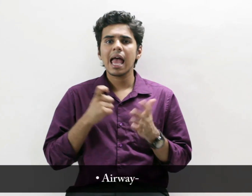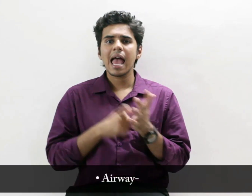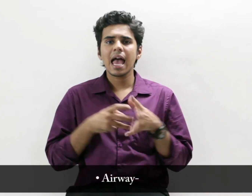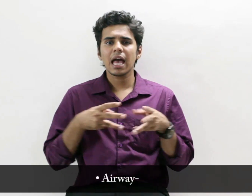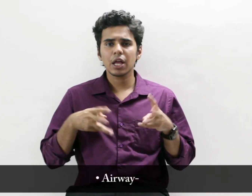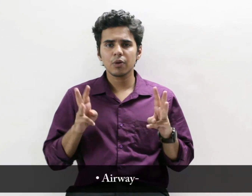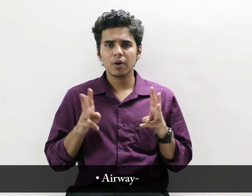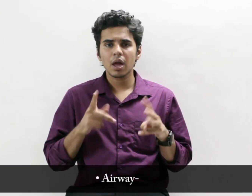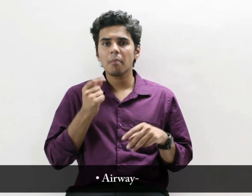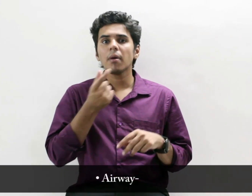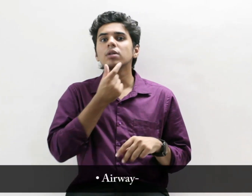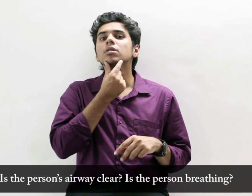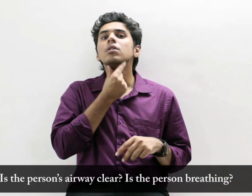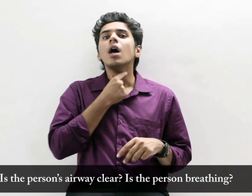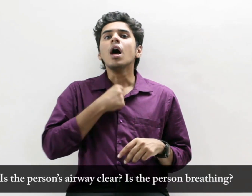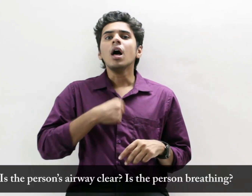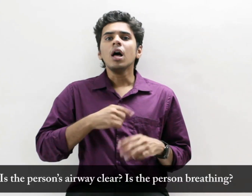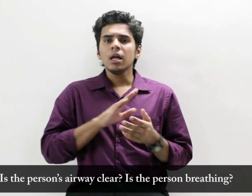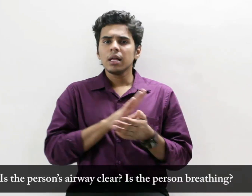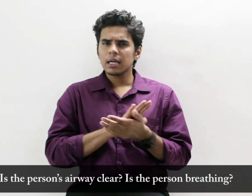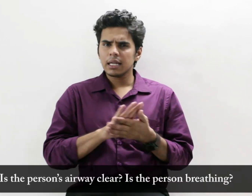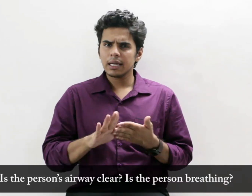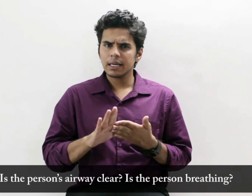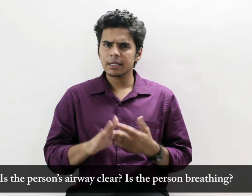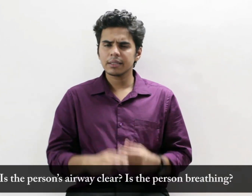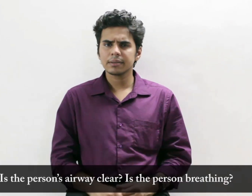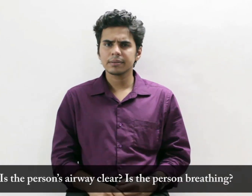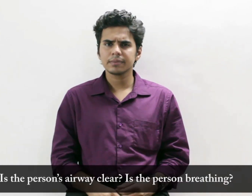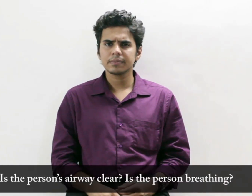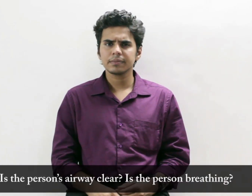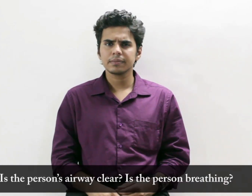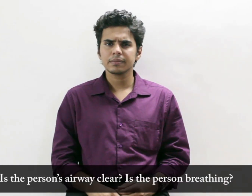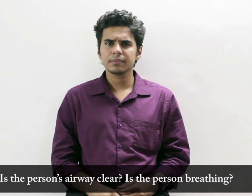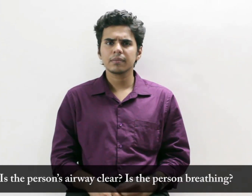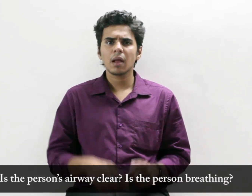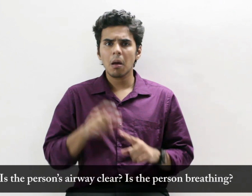Airway. Is the person's airway clear? Is the person breathing?